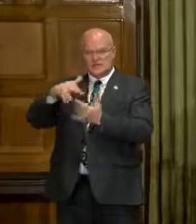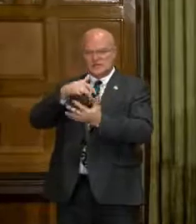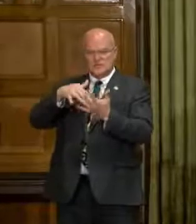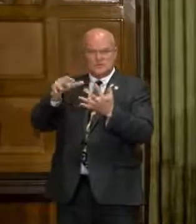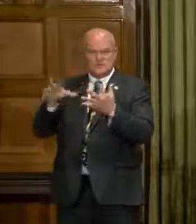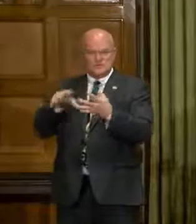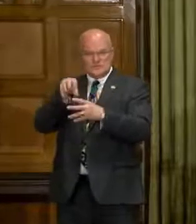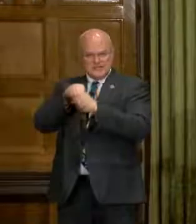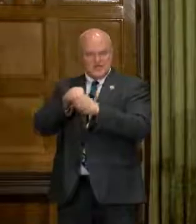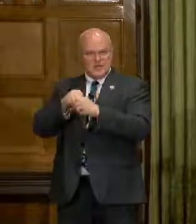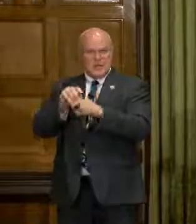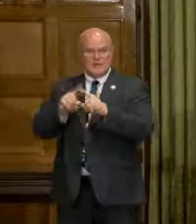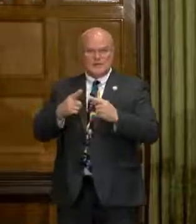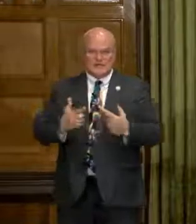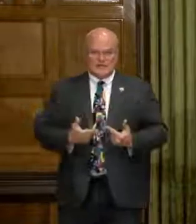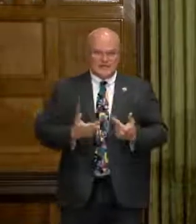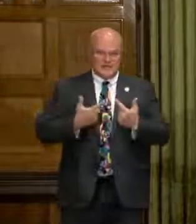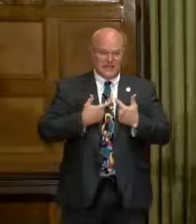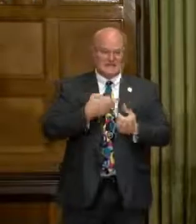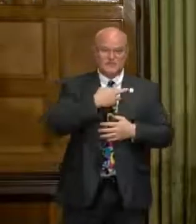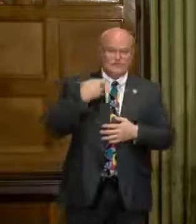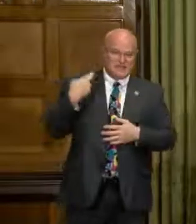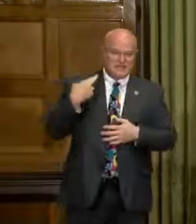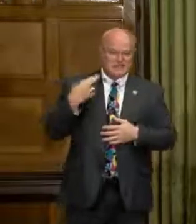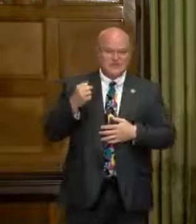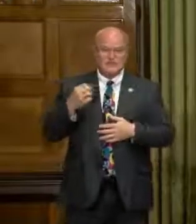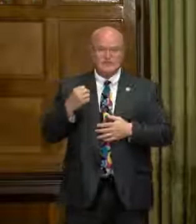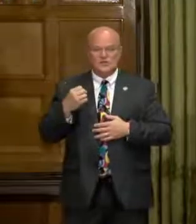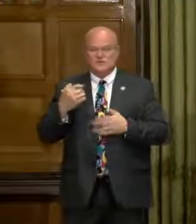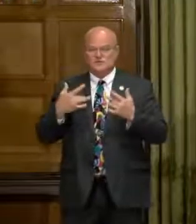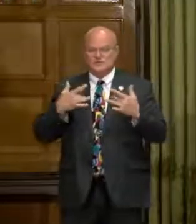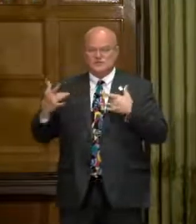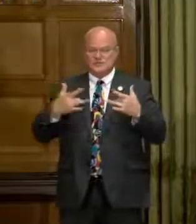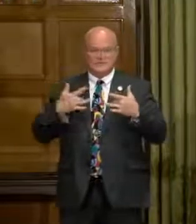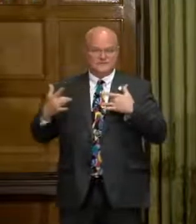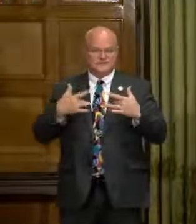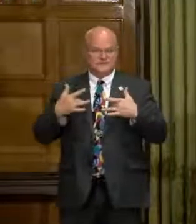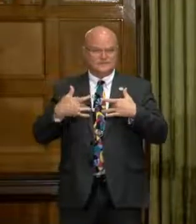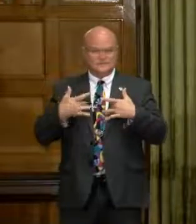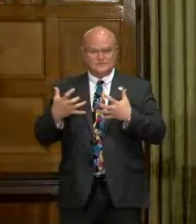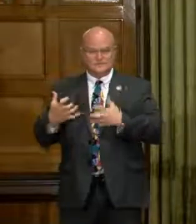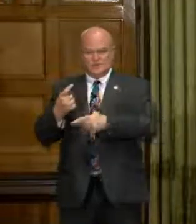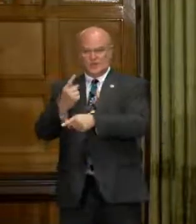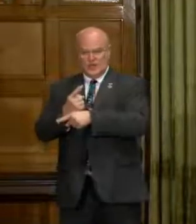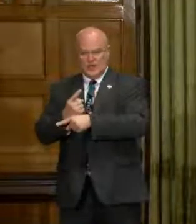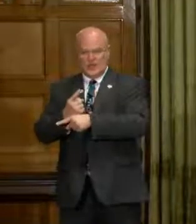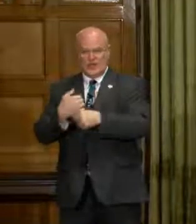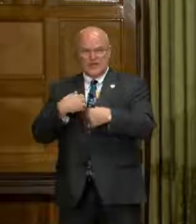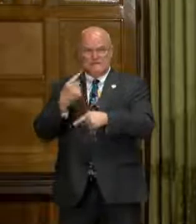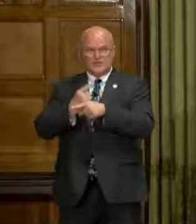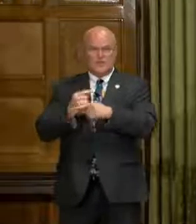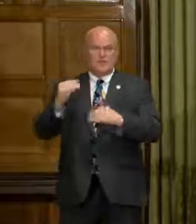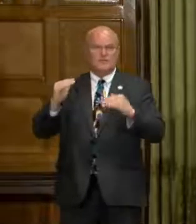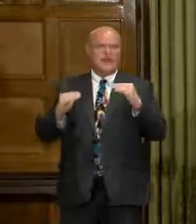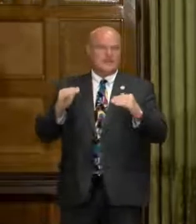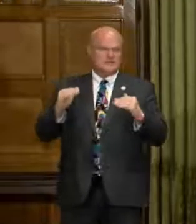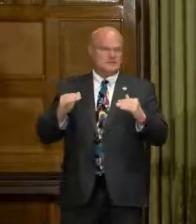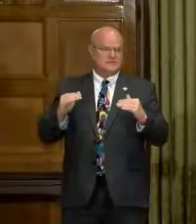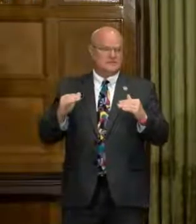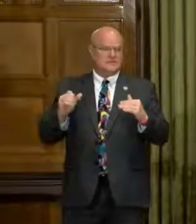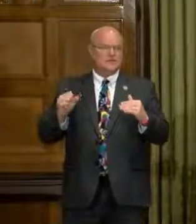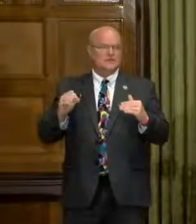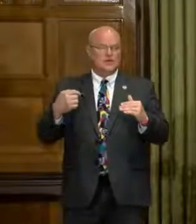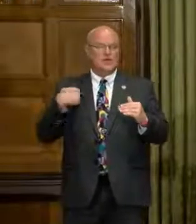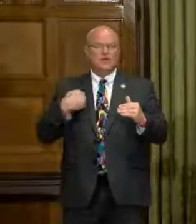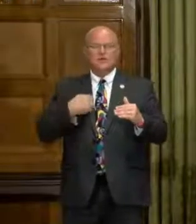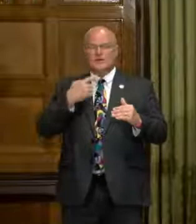social engagement, but lives are at stake. And so you worry about, you want to get it right, you want to have the right balance there.